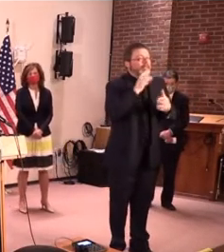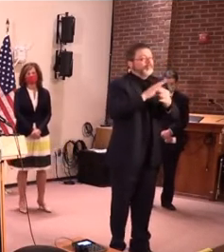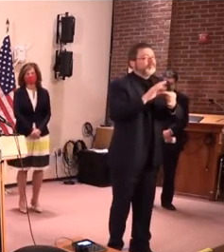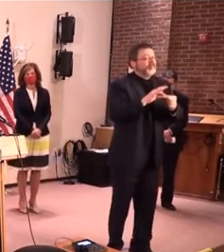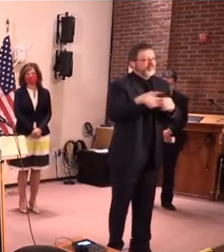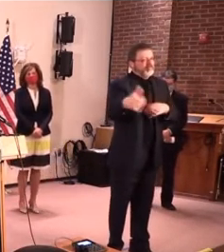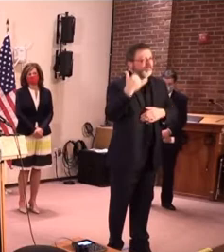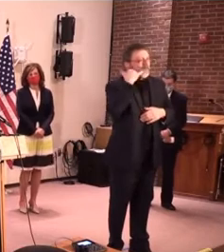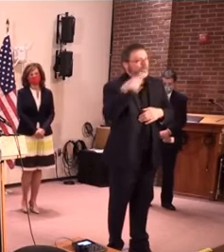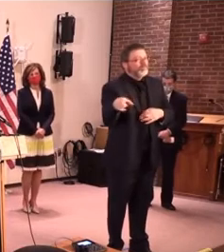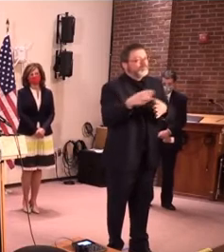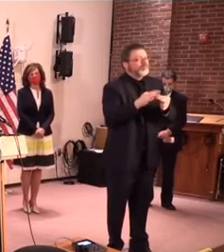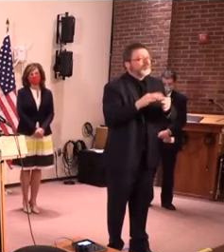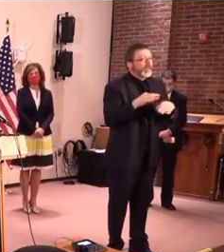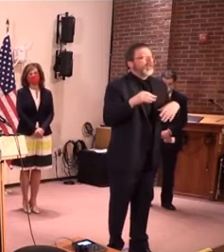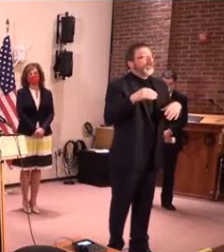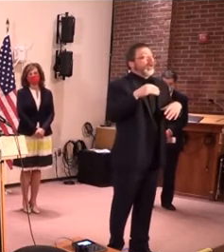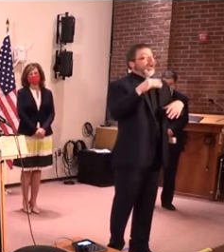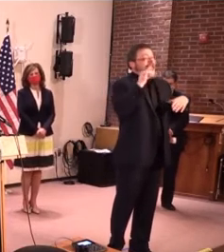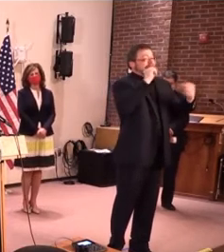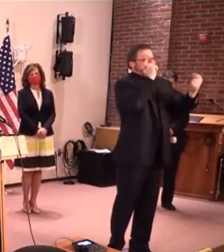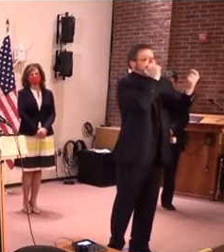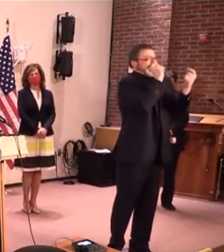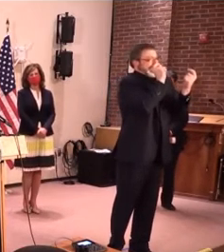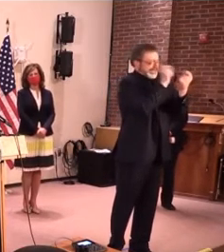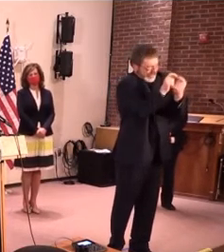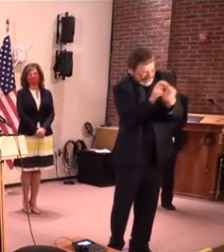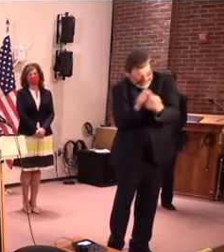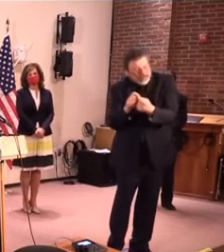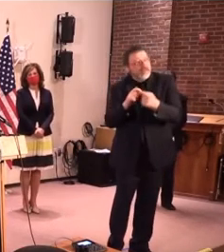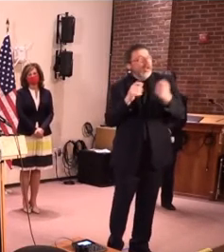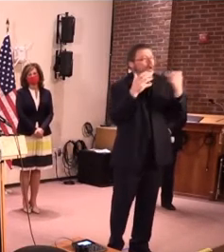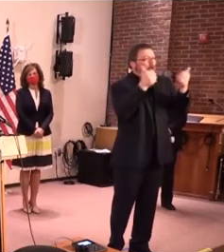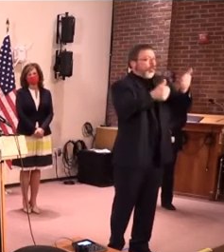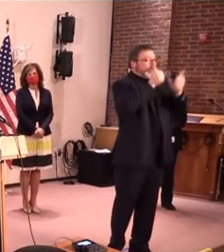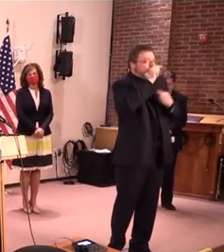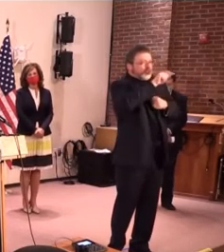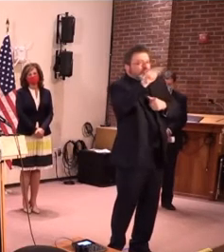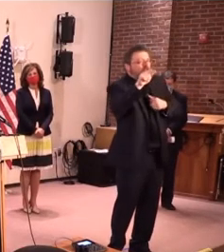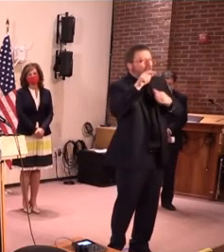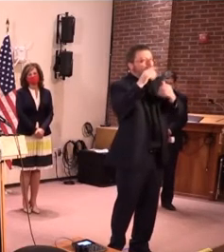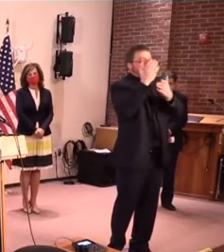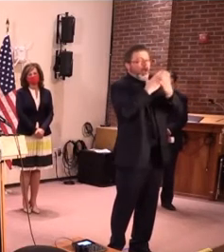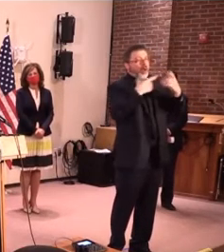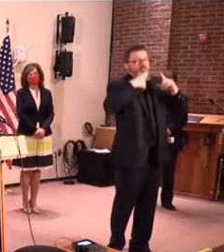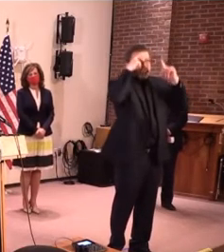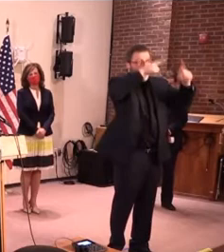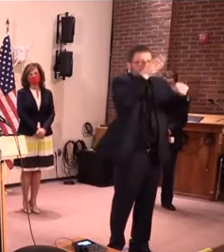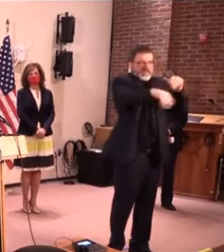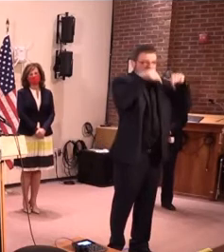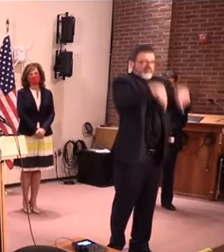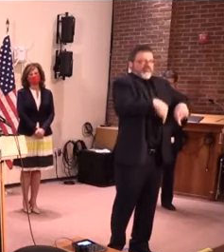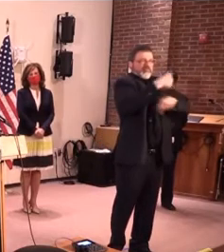of 2020. And so more to come on that in the coming weeks.